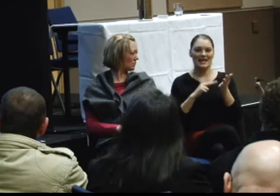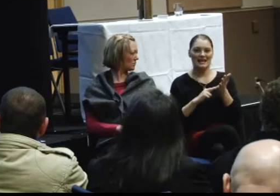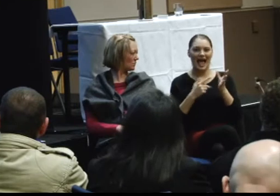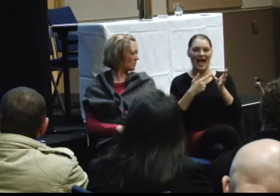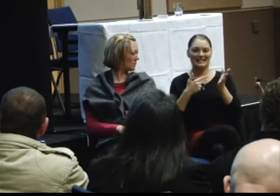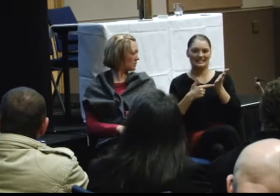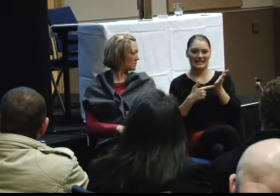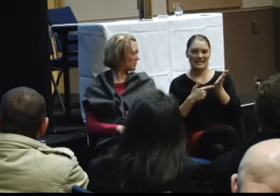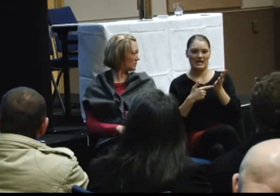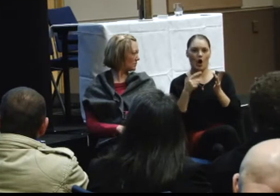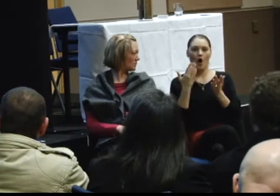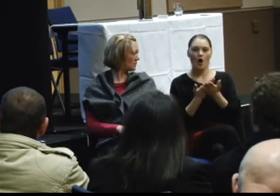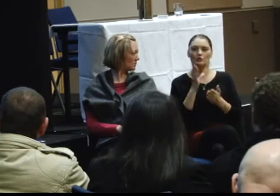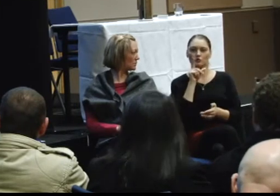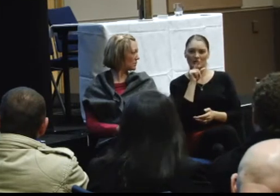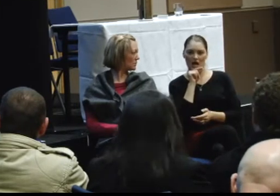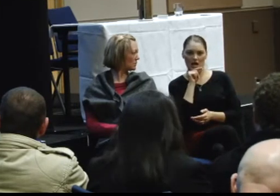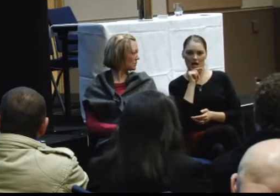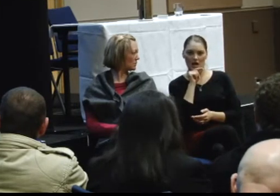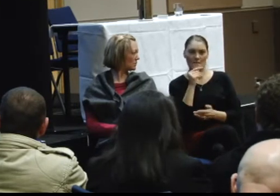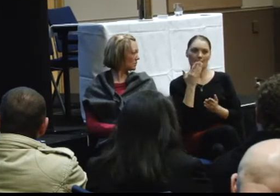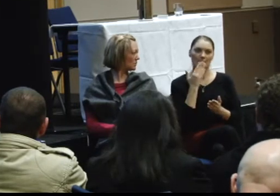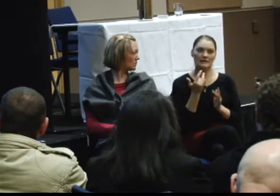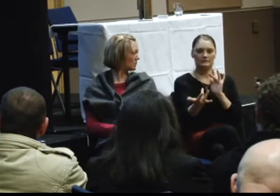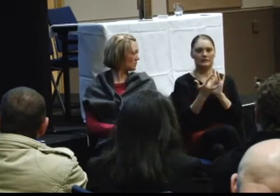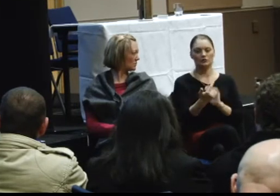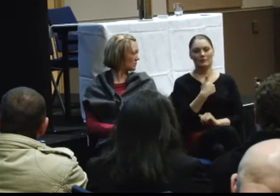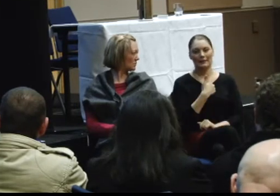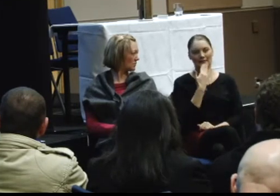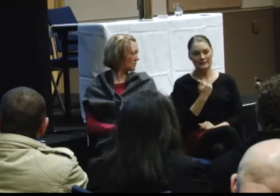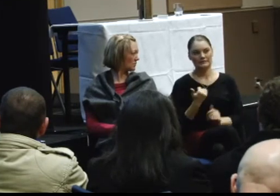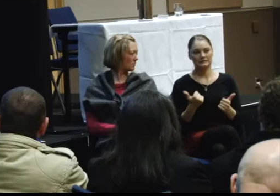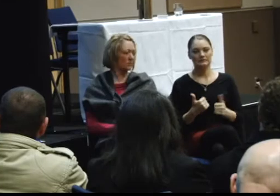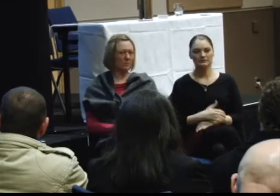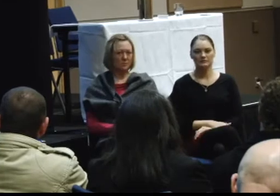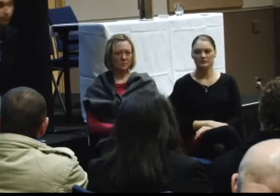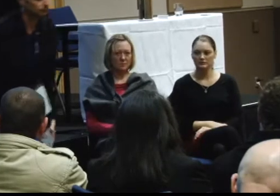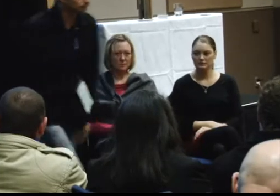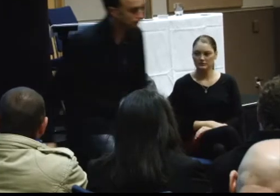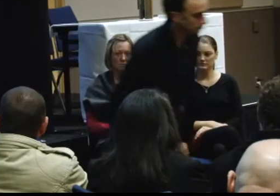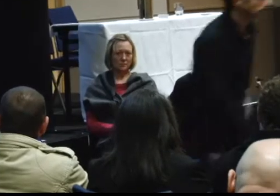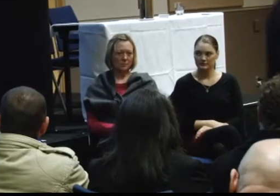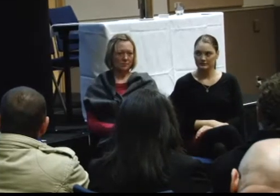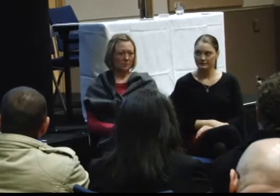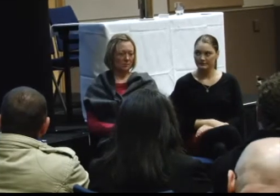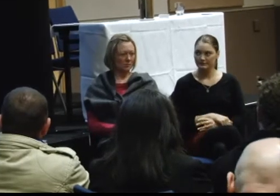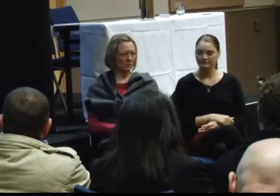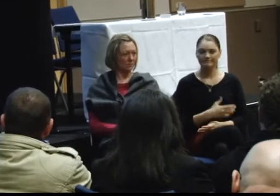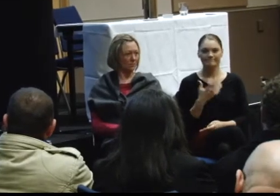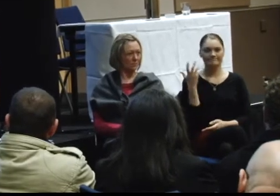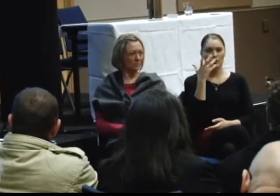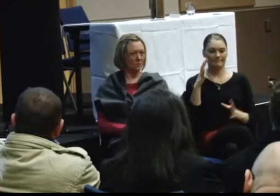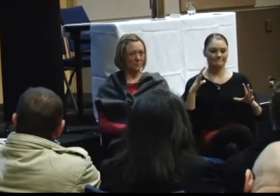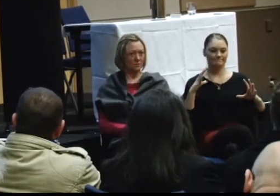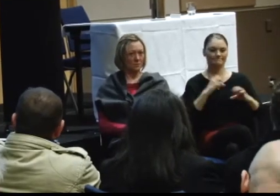easily found an email, hopefully, as a result. So please get in touch with me. Thank you. Thank you, Nat. So I'm afraid we're going to have to wrap